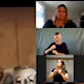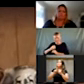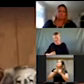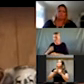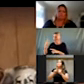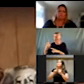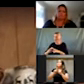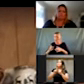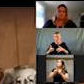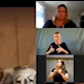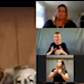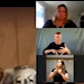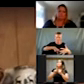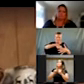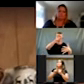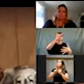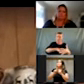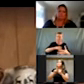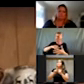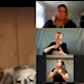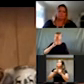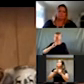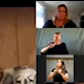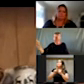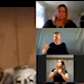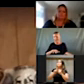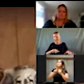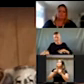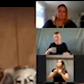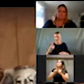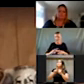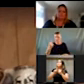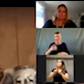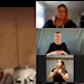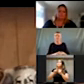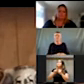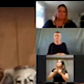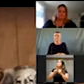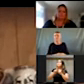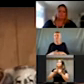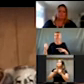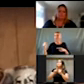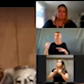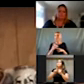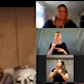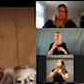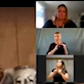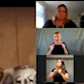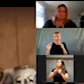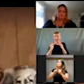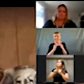for barriers to get reported and actioned, and most importantly, accessibility standards with